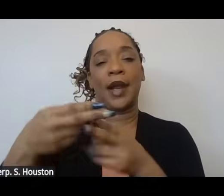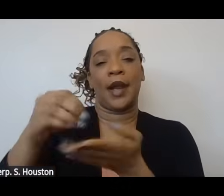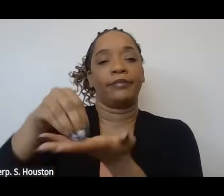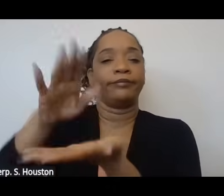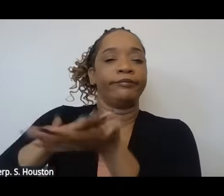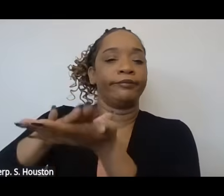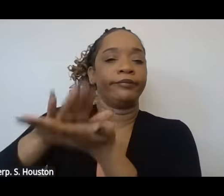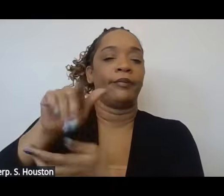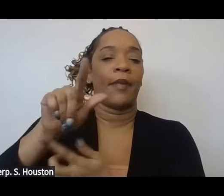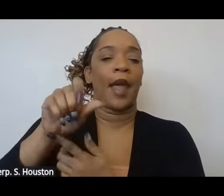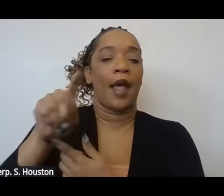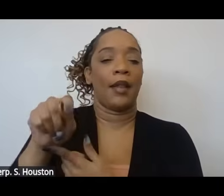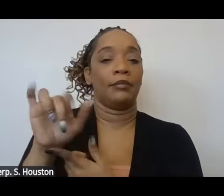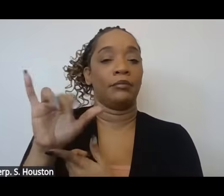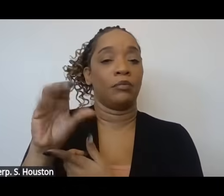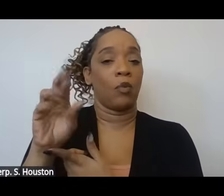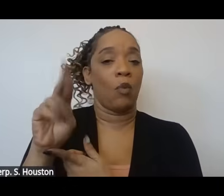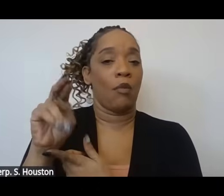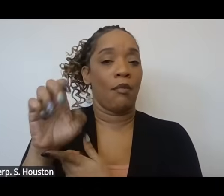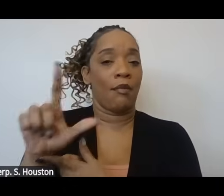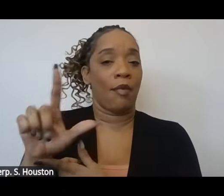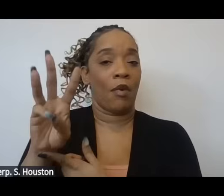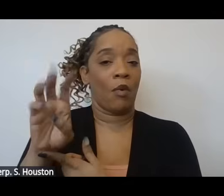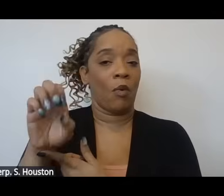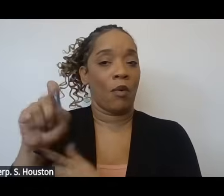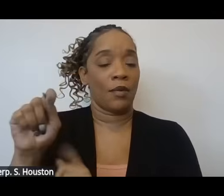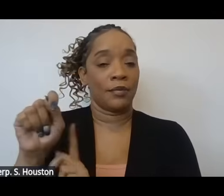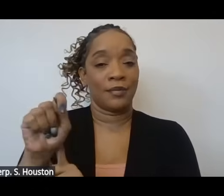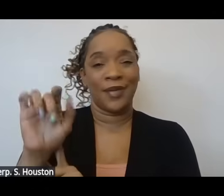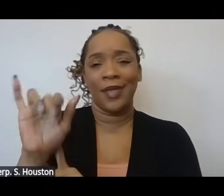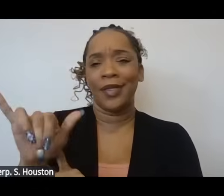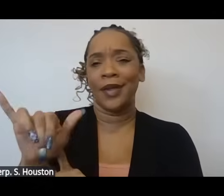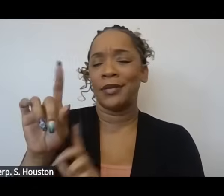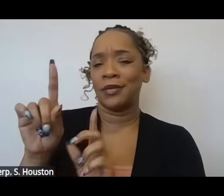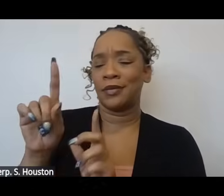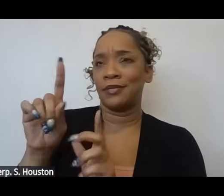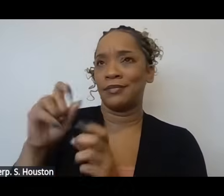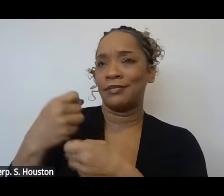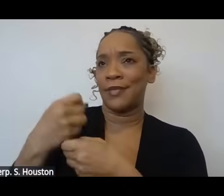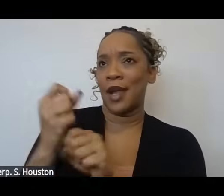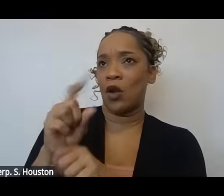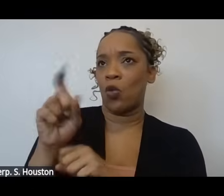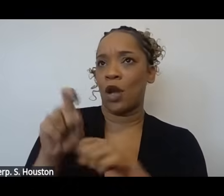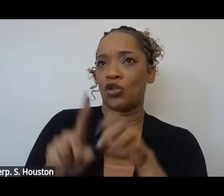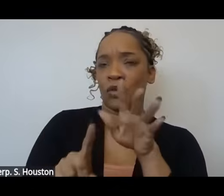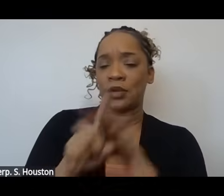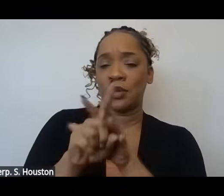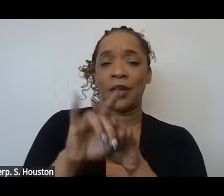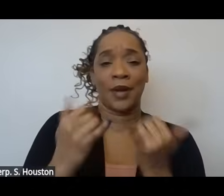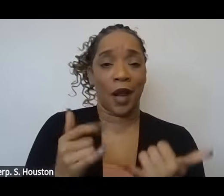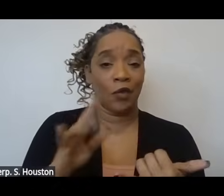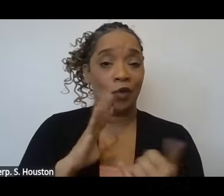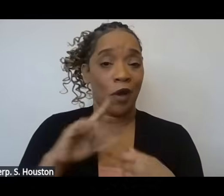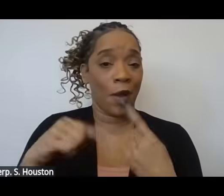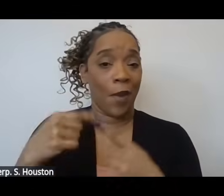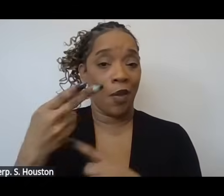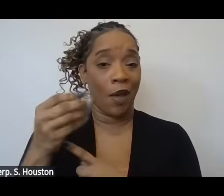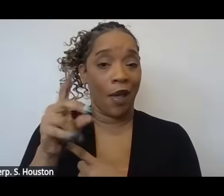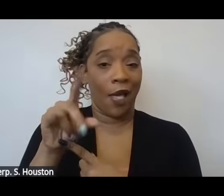this raised for us a question, as did the Holiday decision. I disagree with you about your